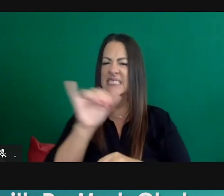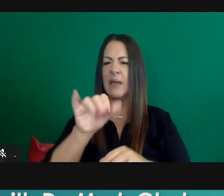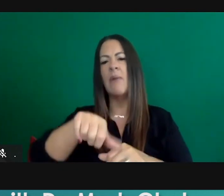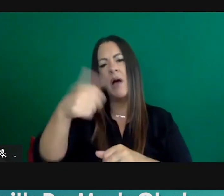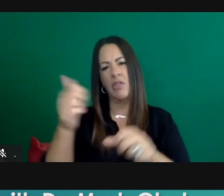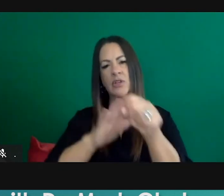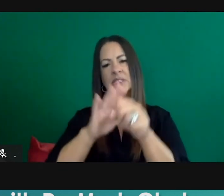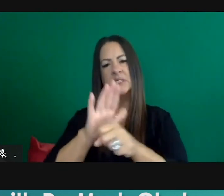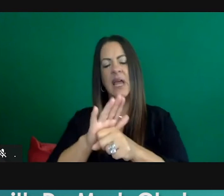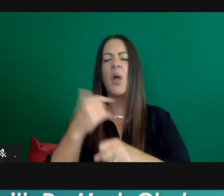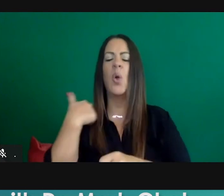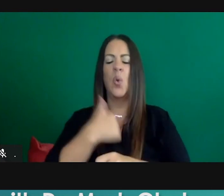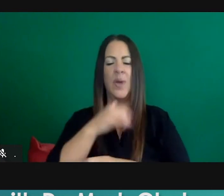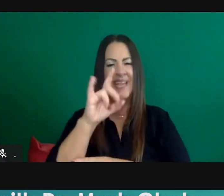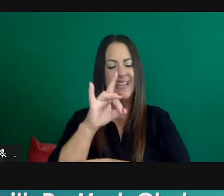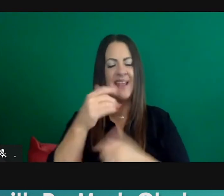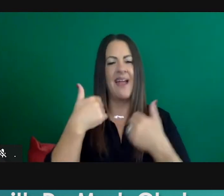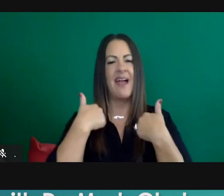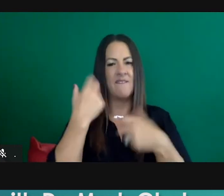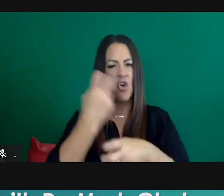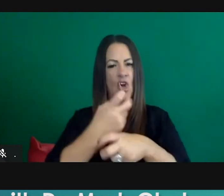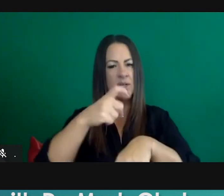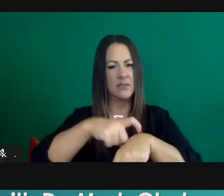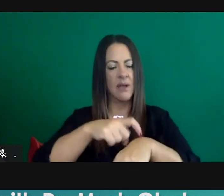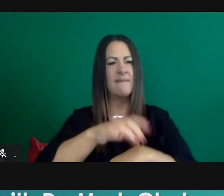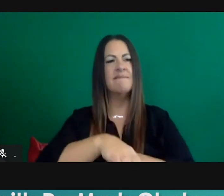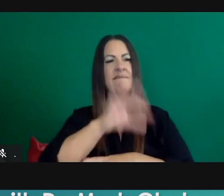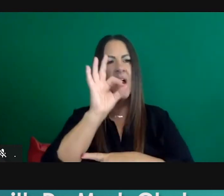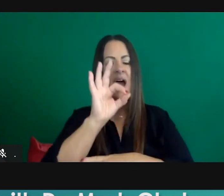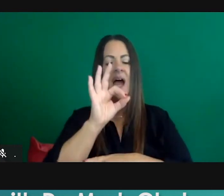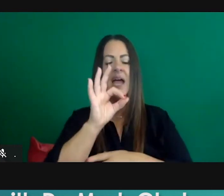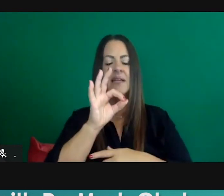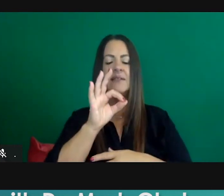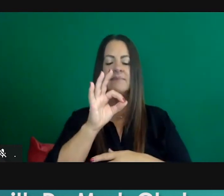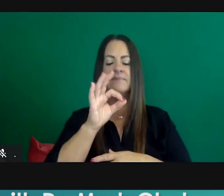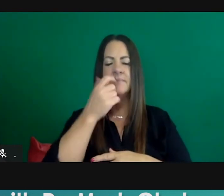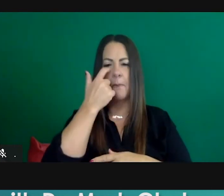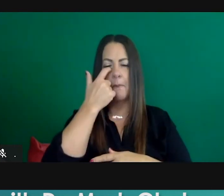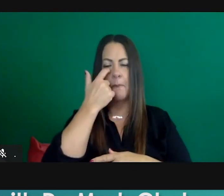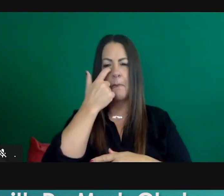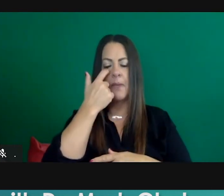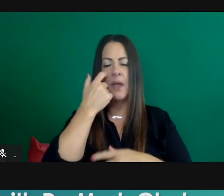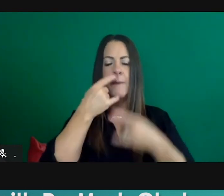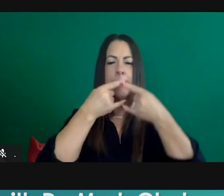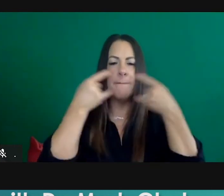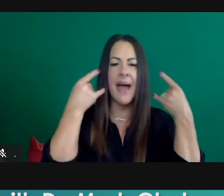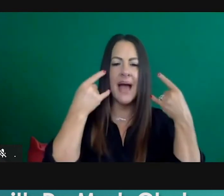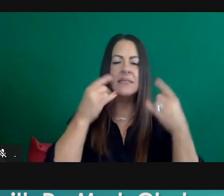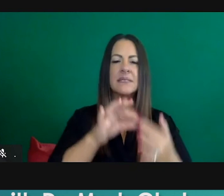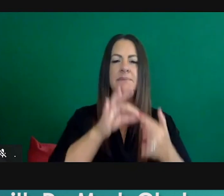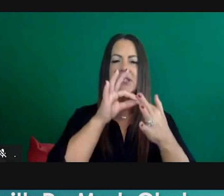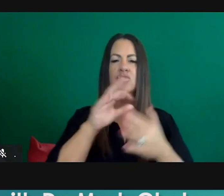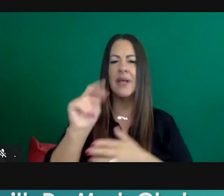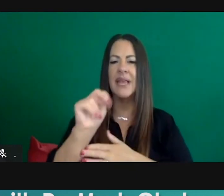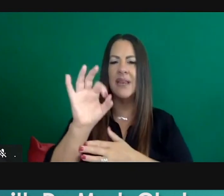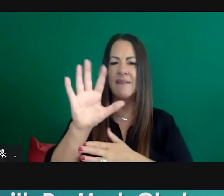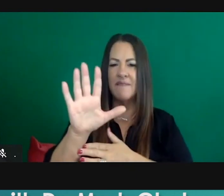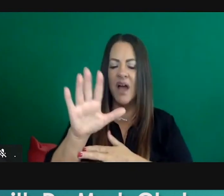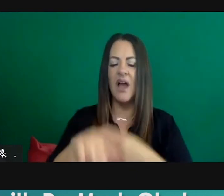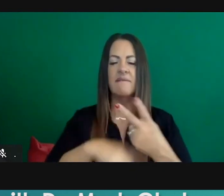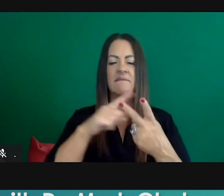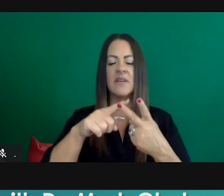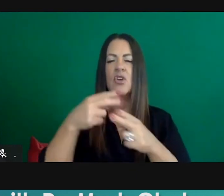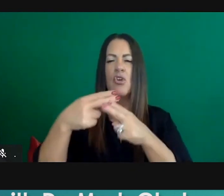had a challenge finding the personal protective equipment, including masks, N95 surgical